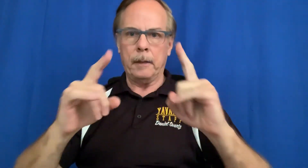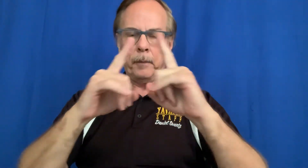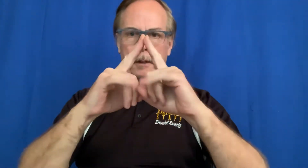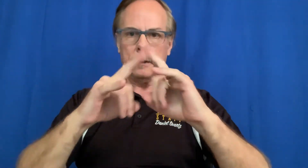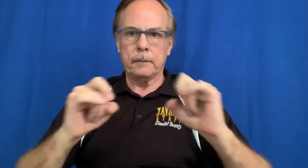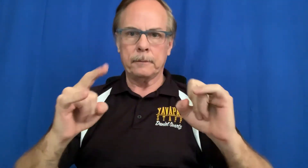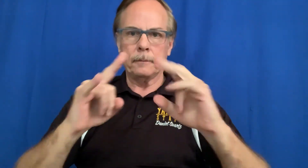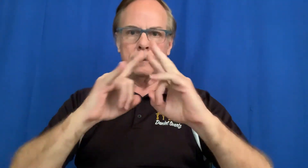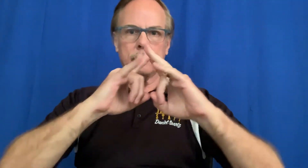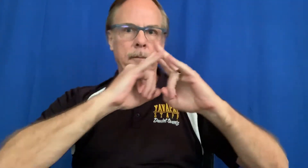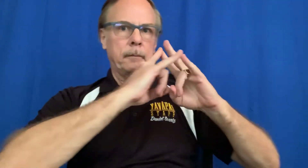camping.